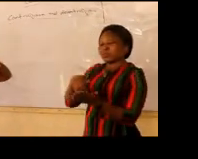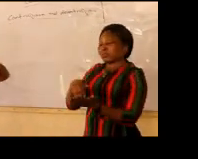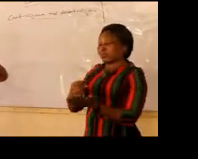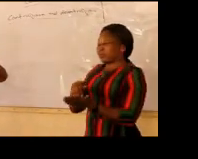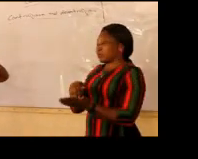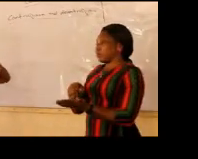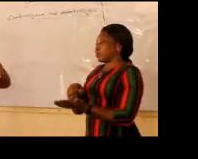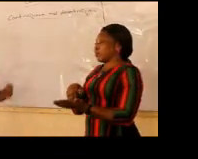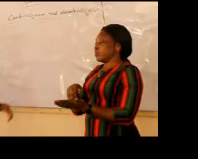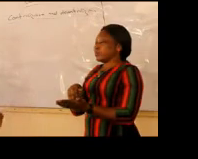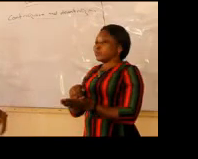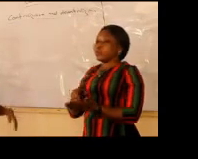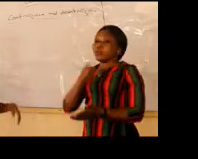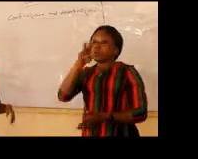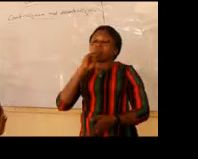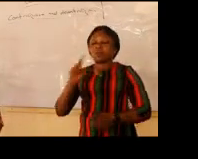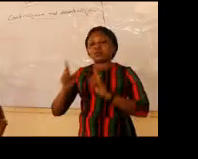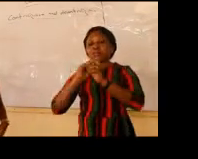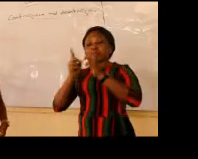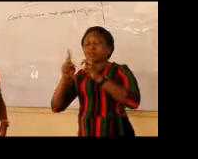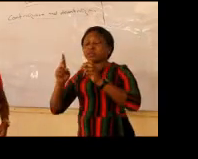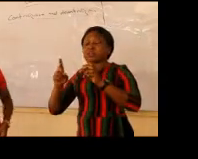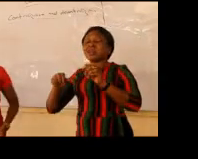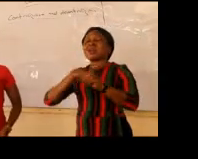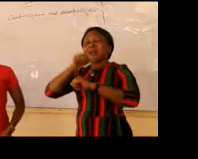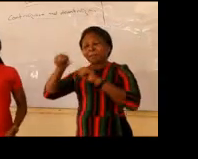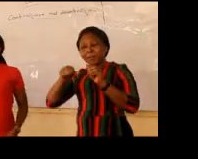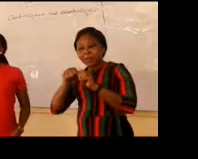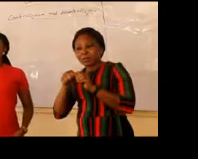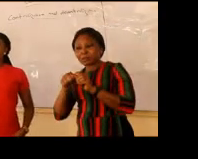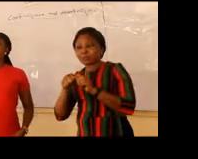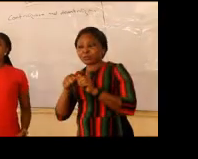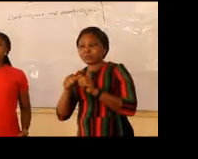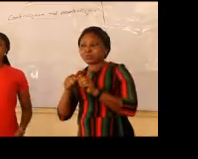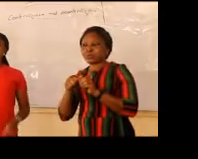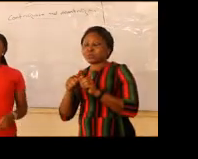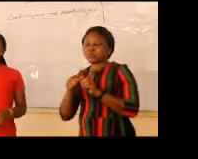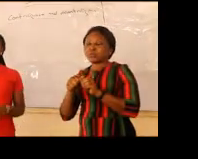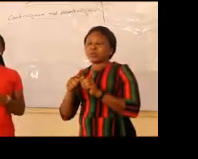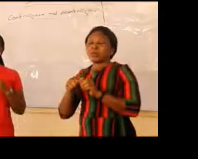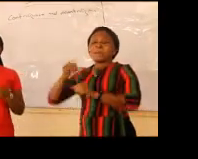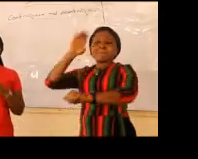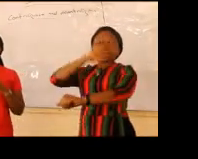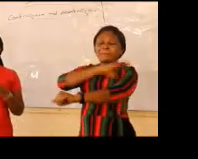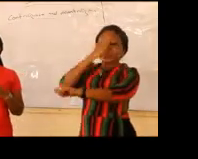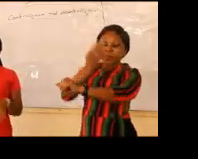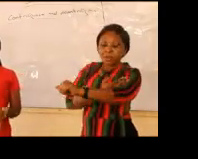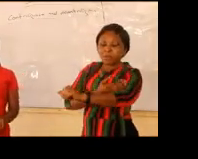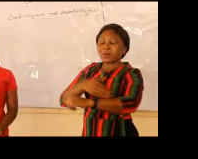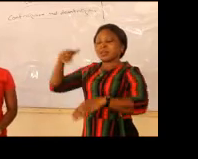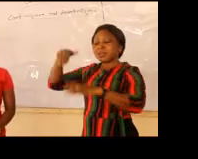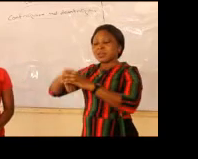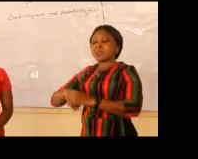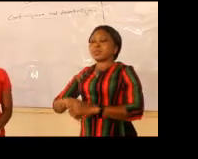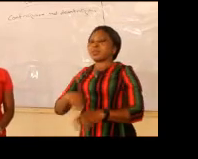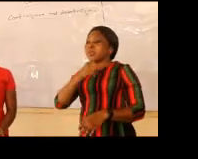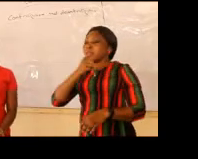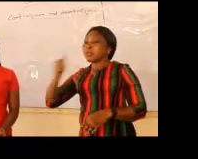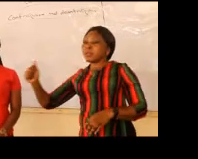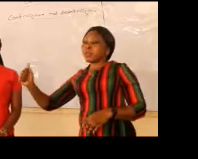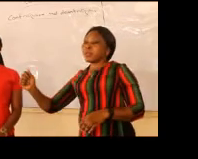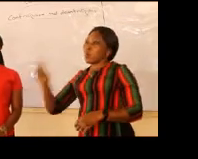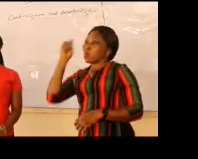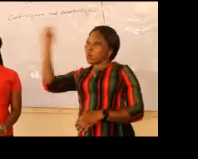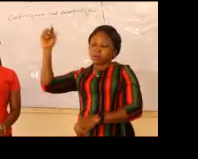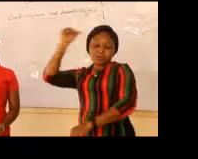centralization, you're talking about the concentration of power in a single